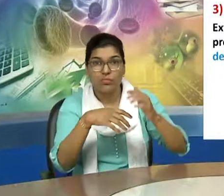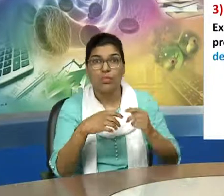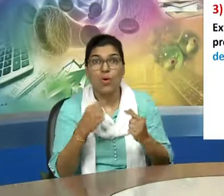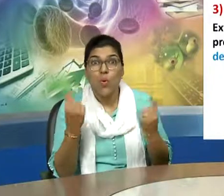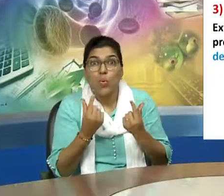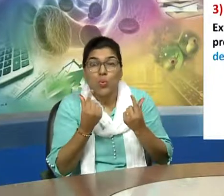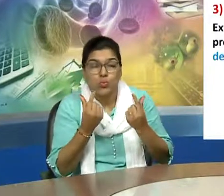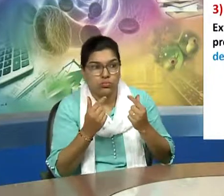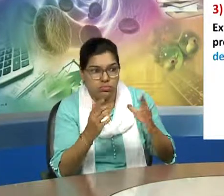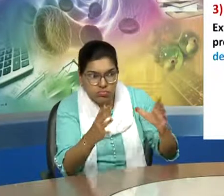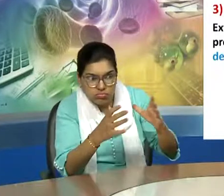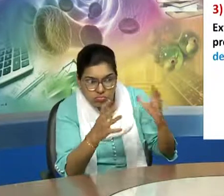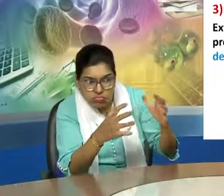debris.